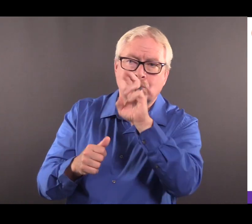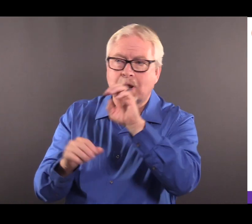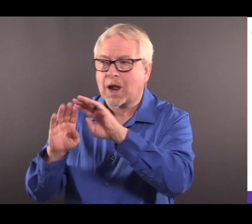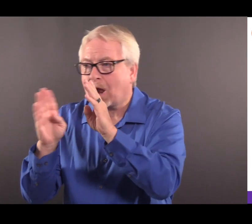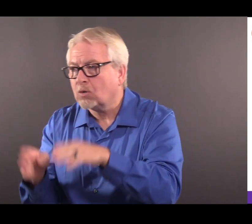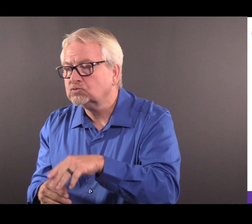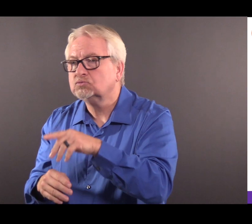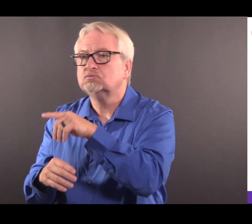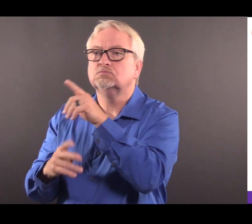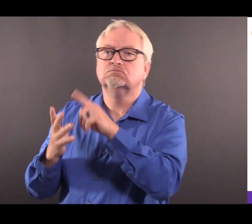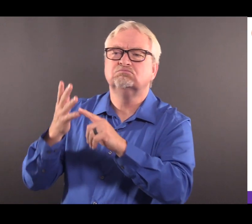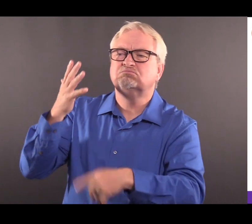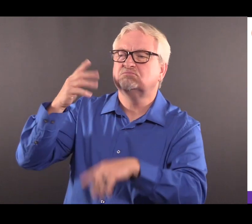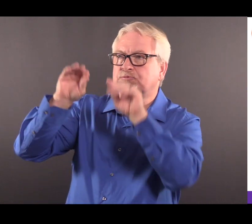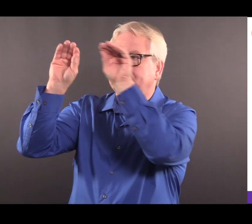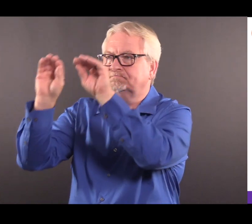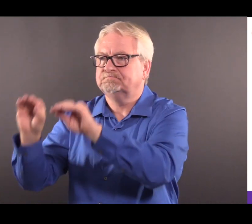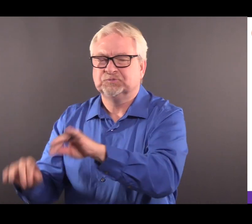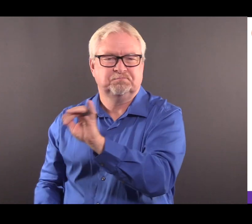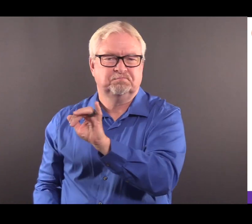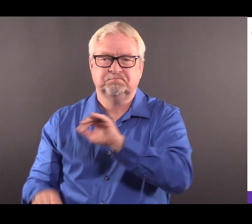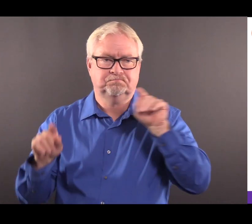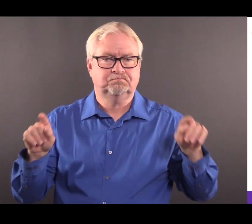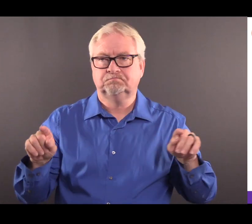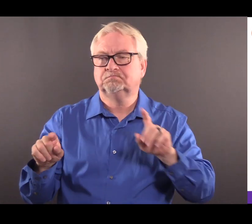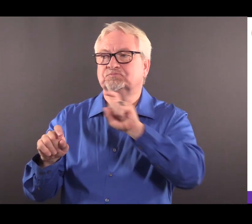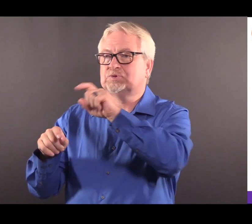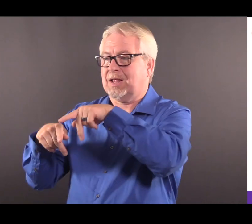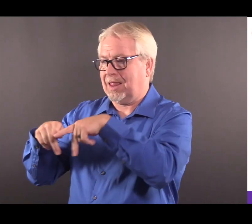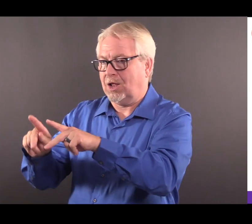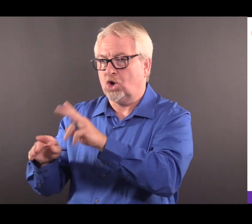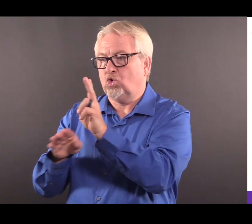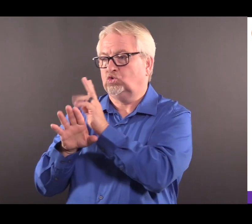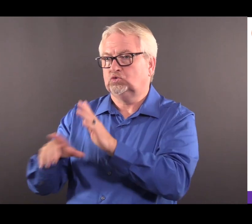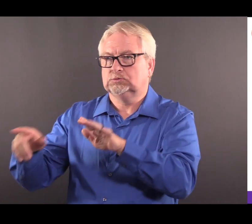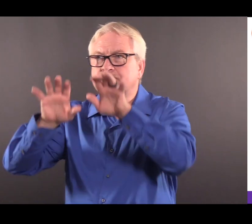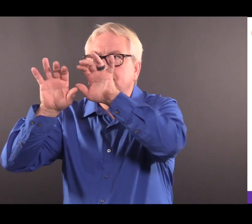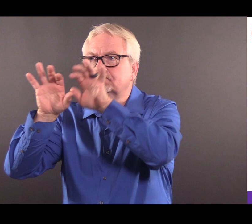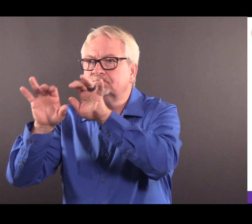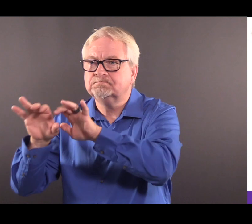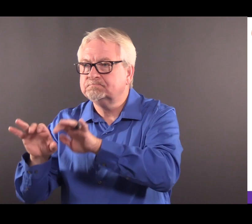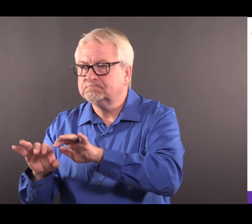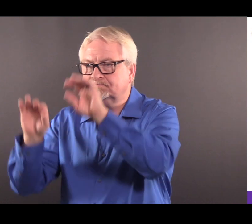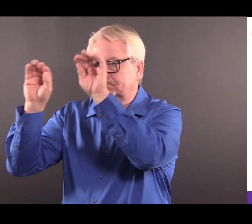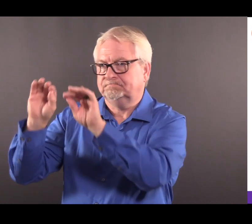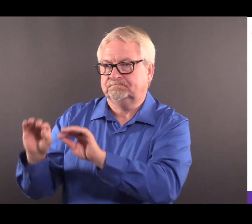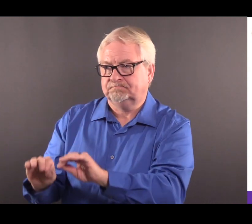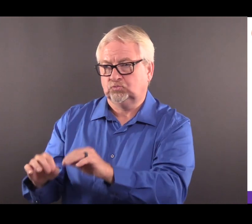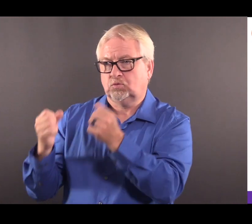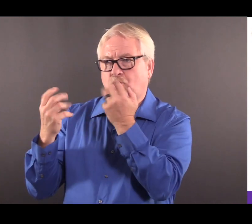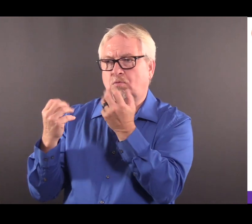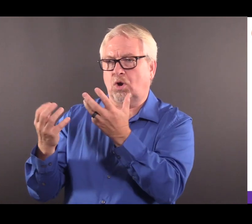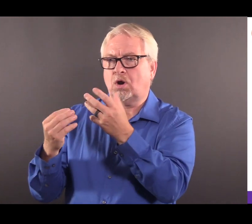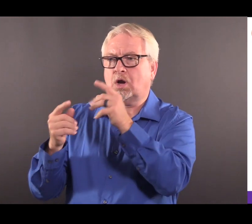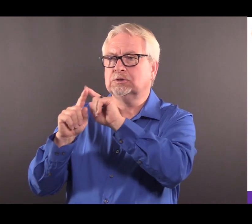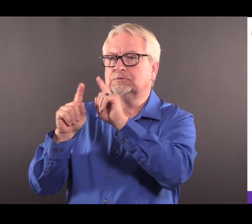shelter, rapid rehousing, and so on. It must also allow the user to enter specific